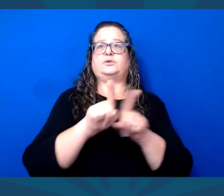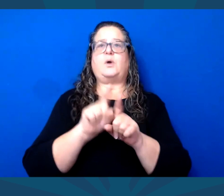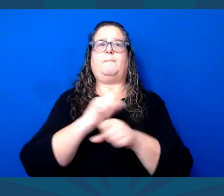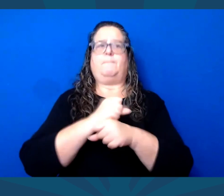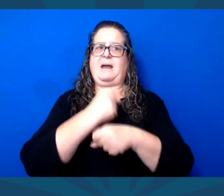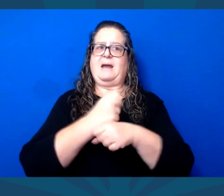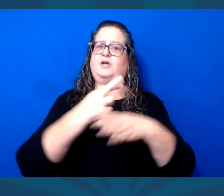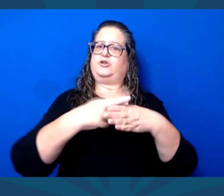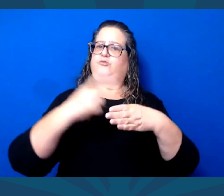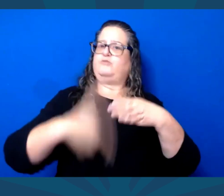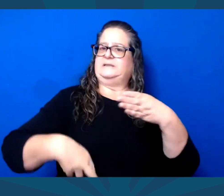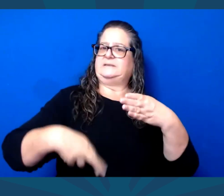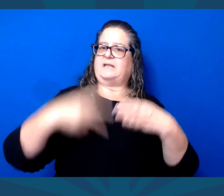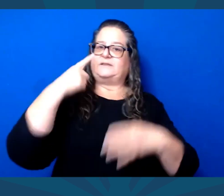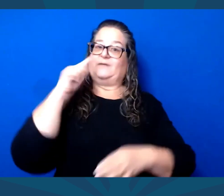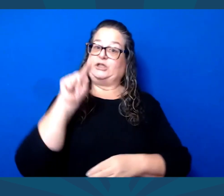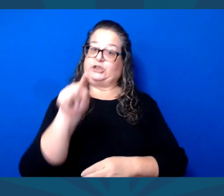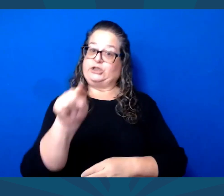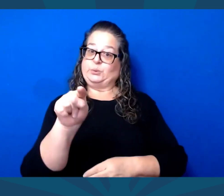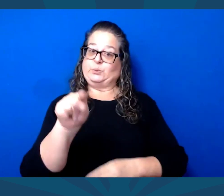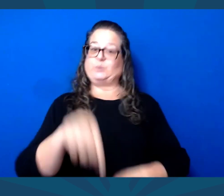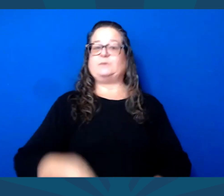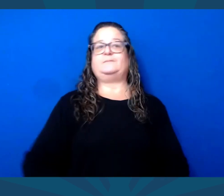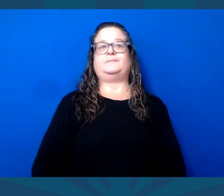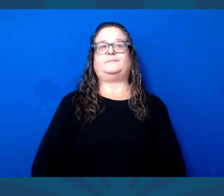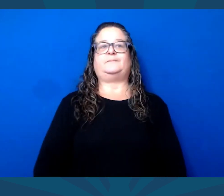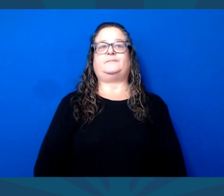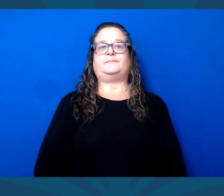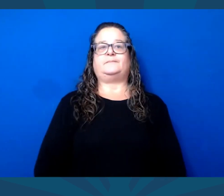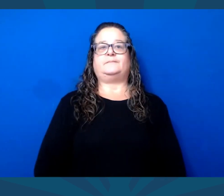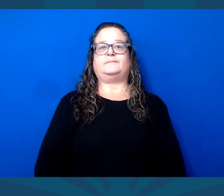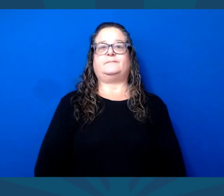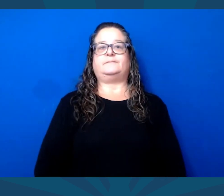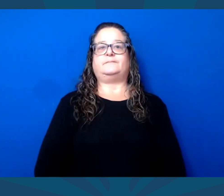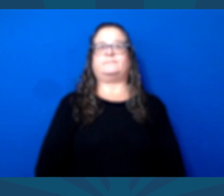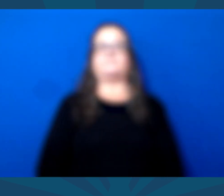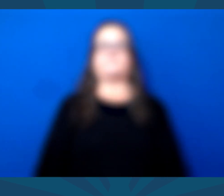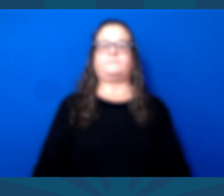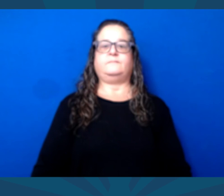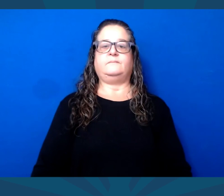administration, to keep delivering results for you.